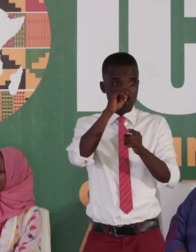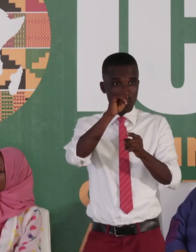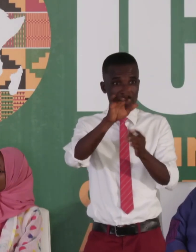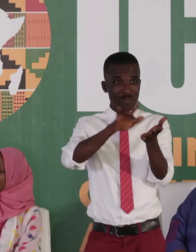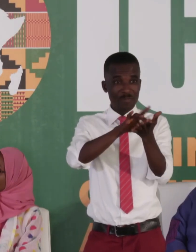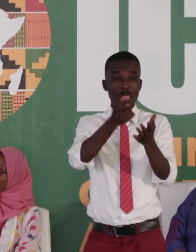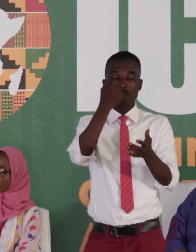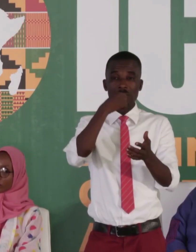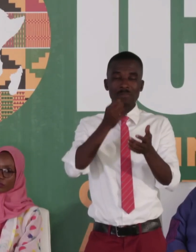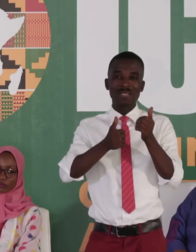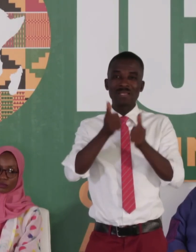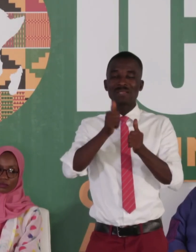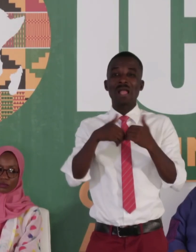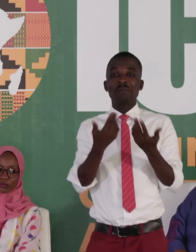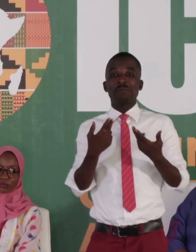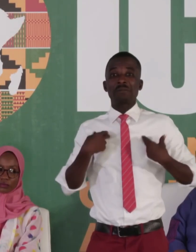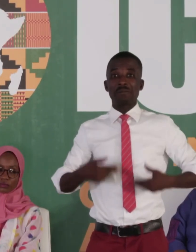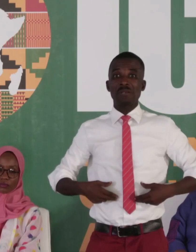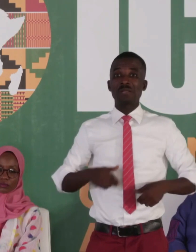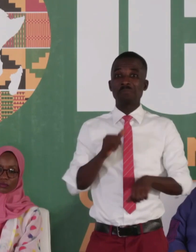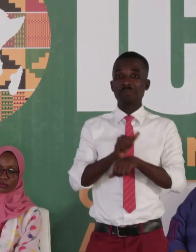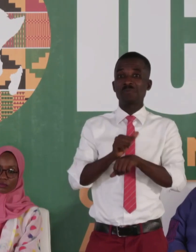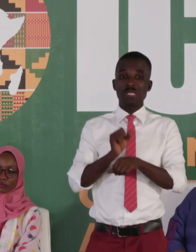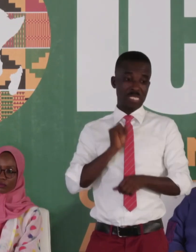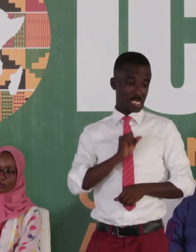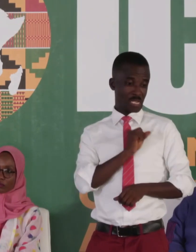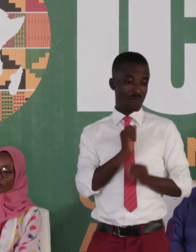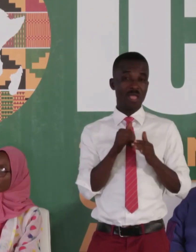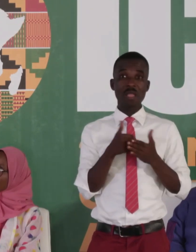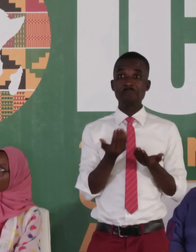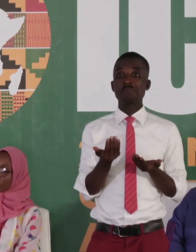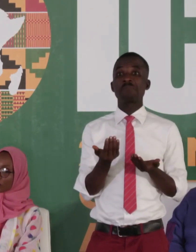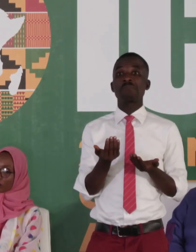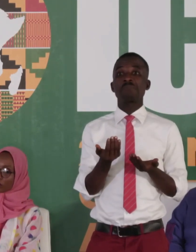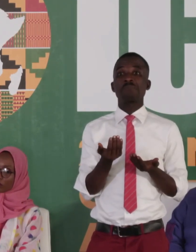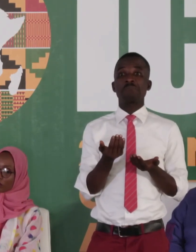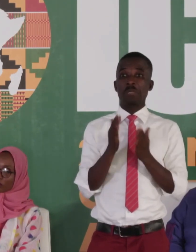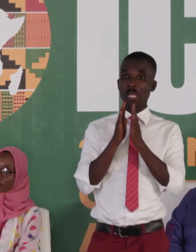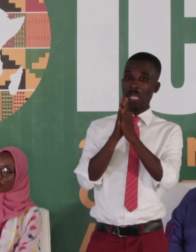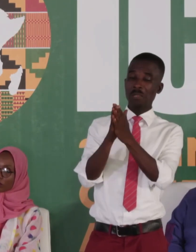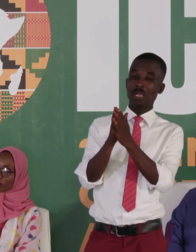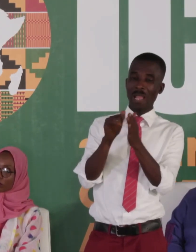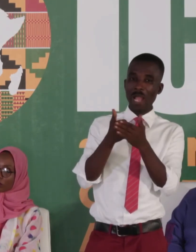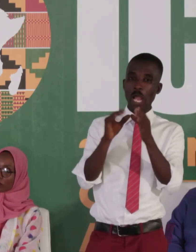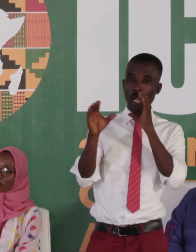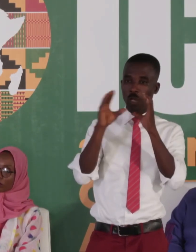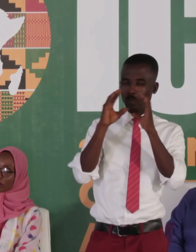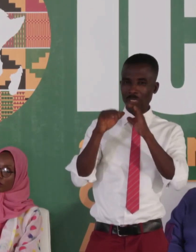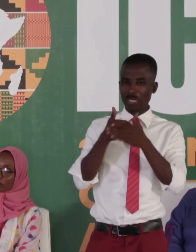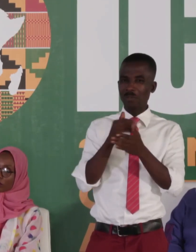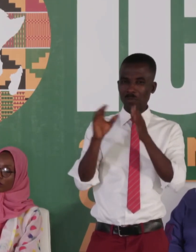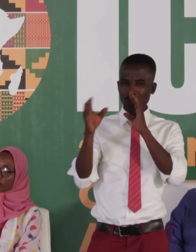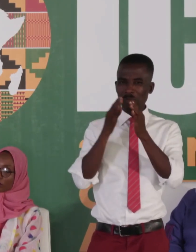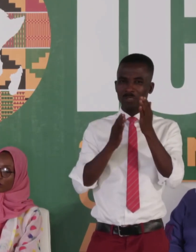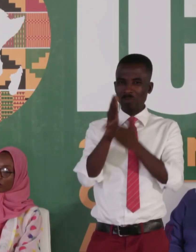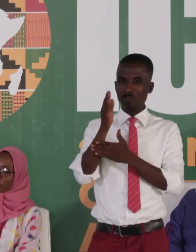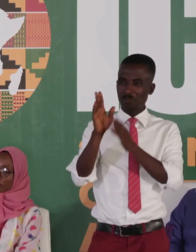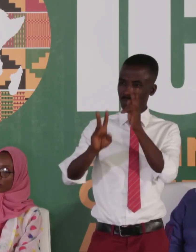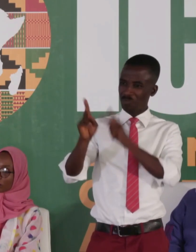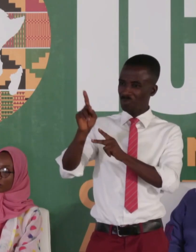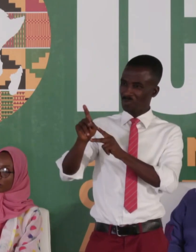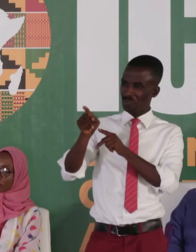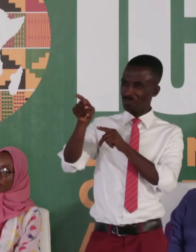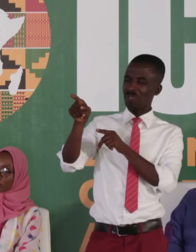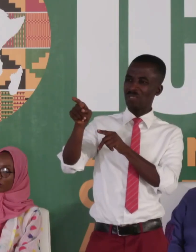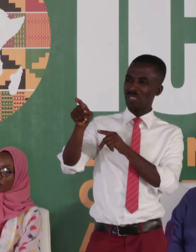about staffing, their strength and the morale of staff. We did ask them about also communication, how they did communicate with clients